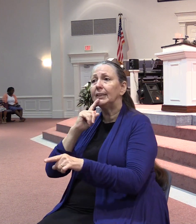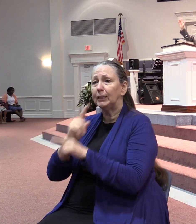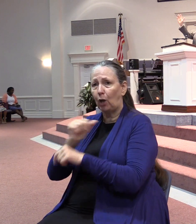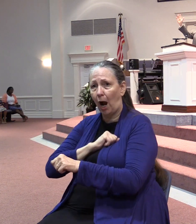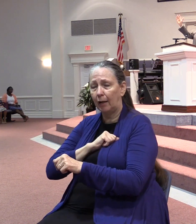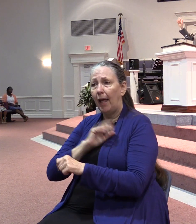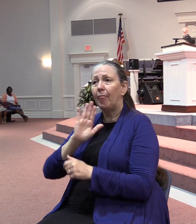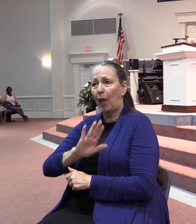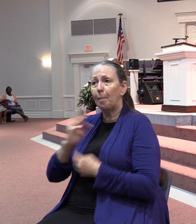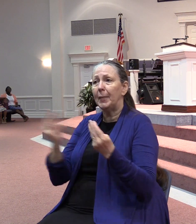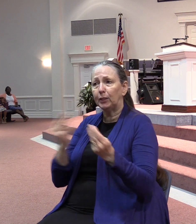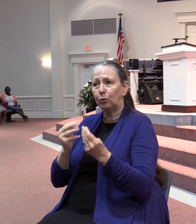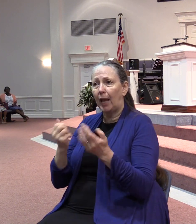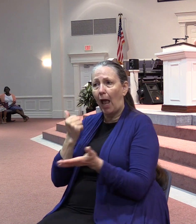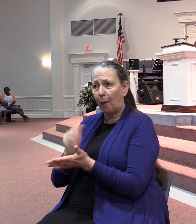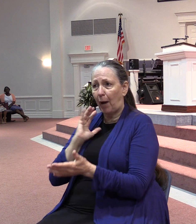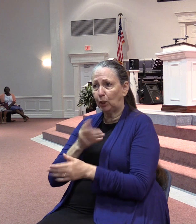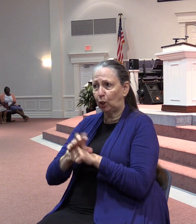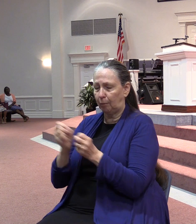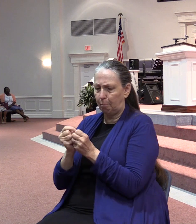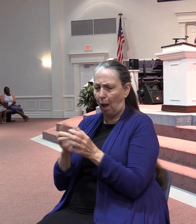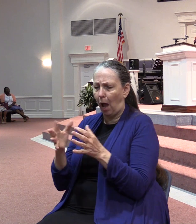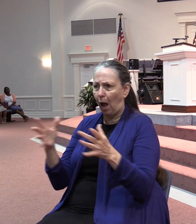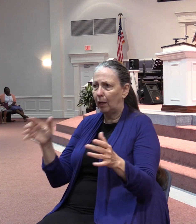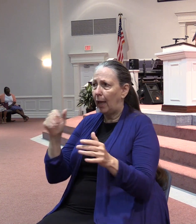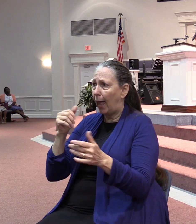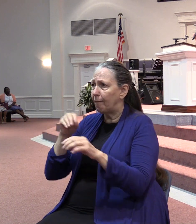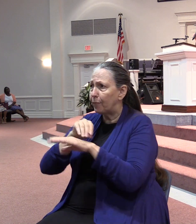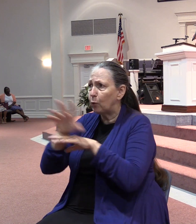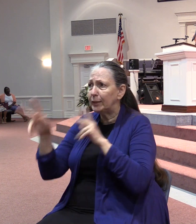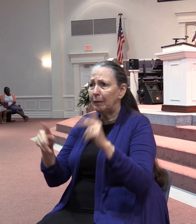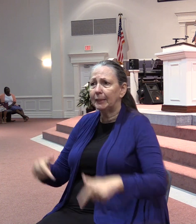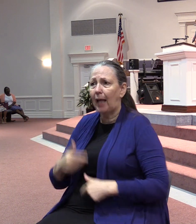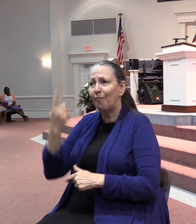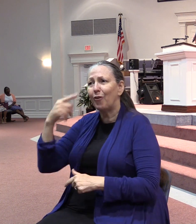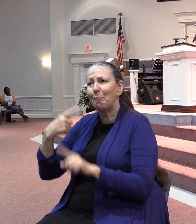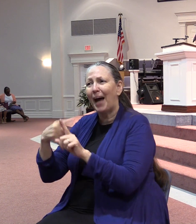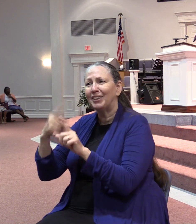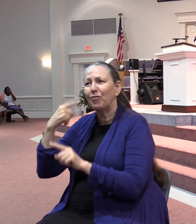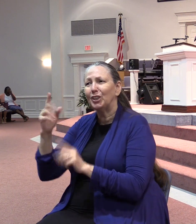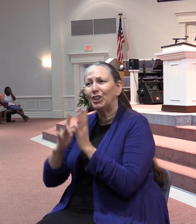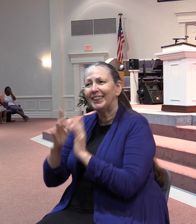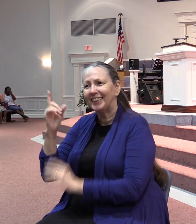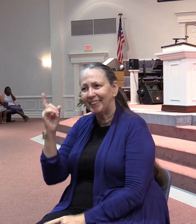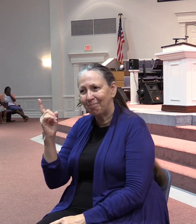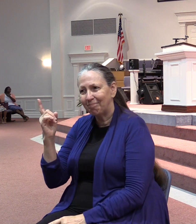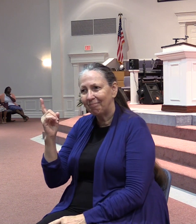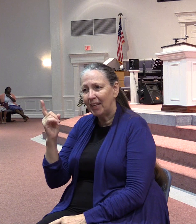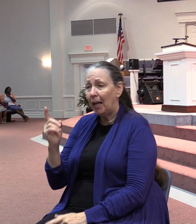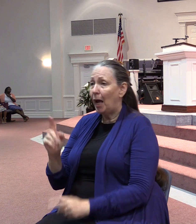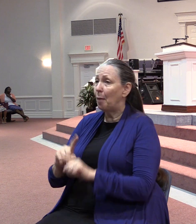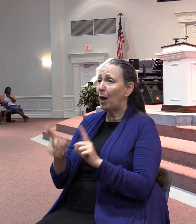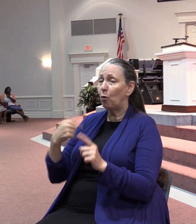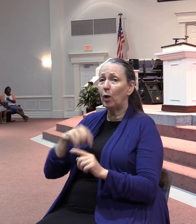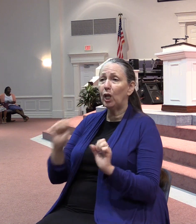And we're thankful for that. But with that being said, it is not God's will for us to just fold our